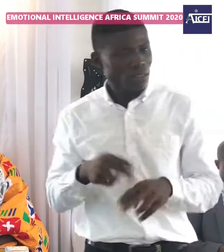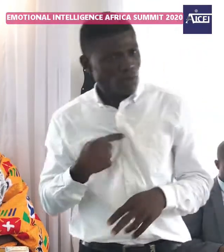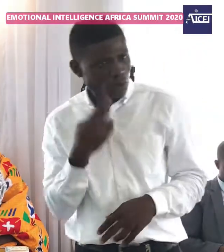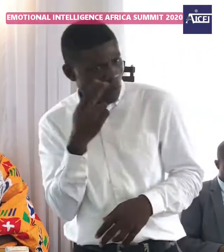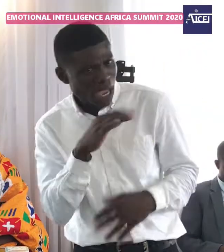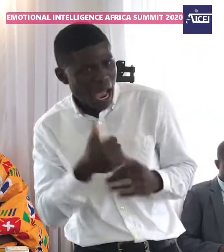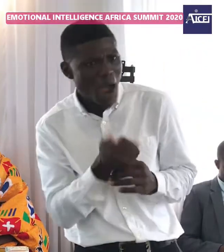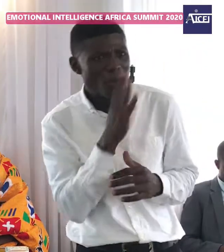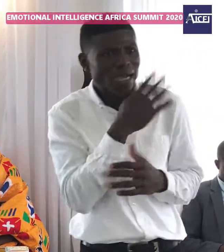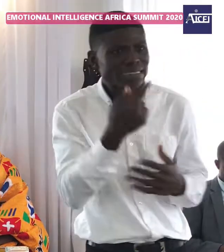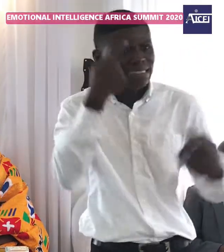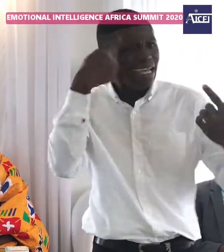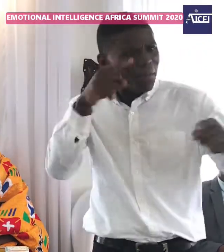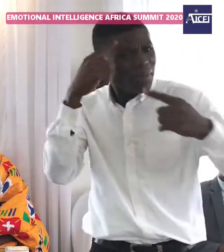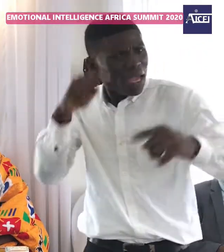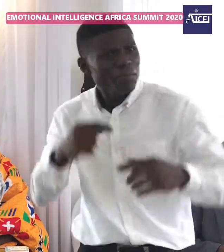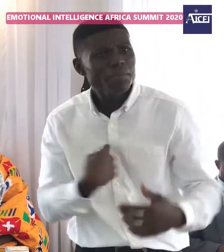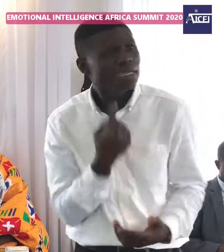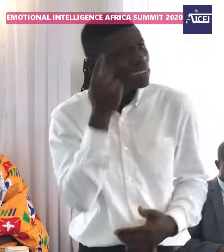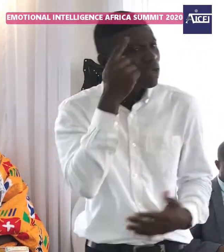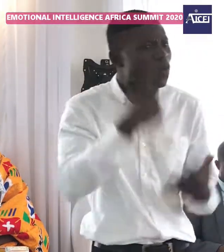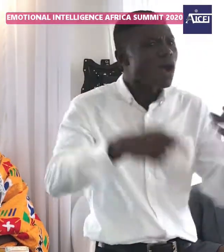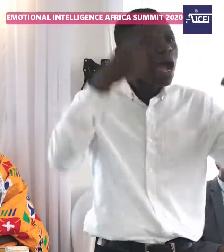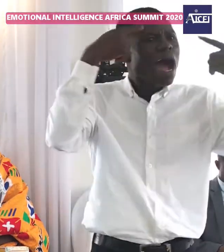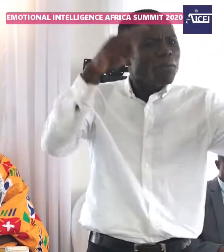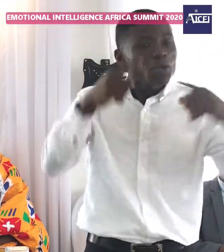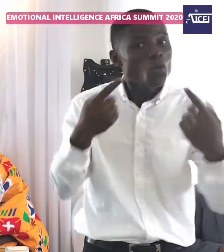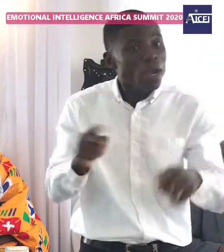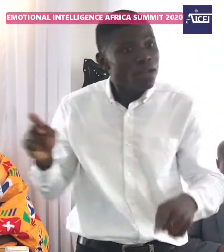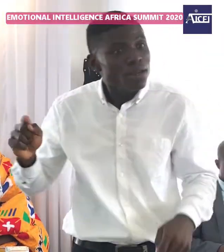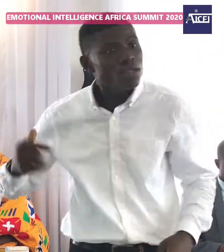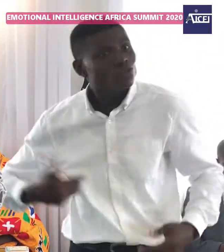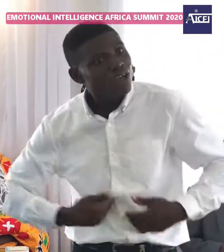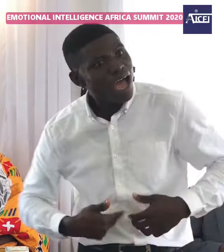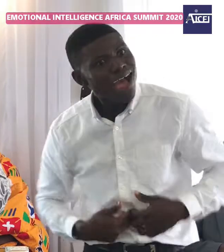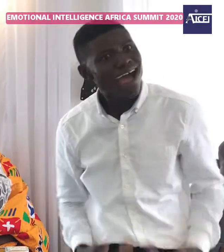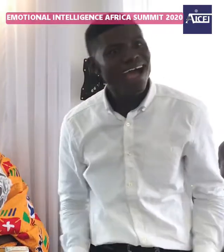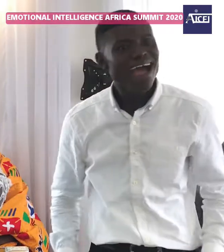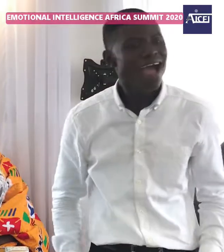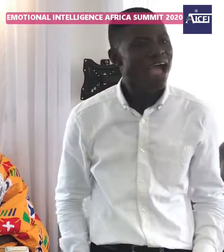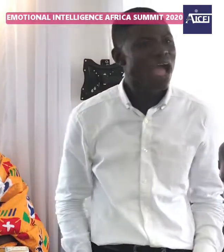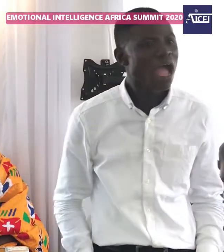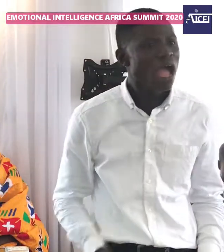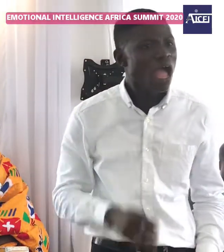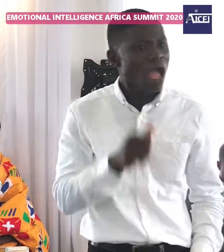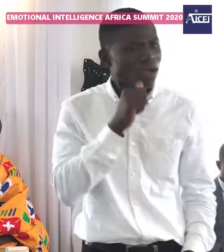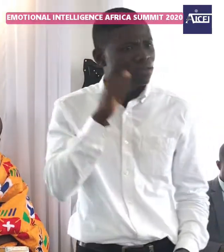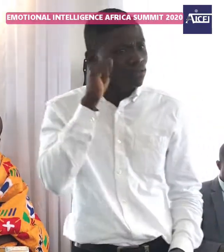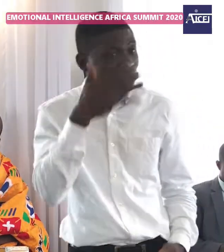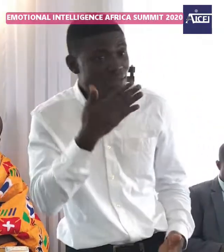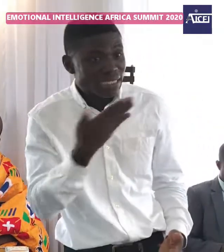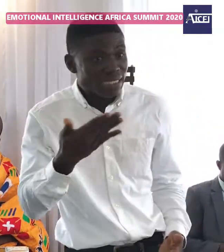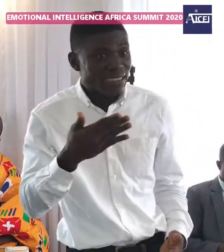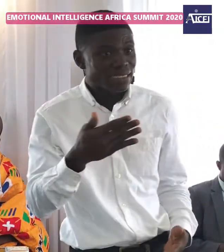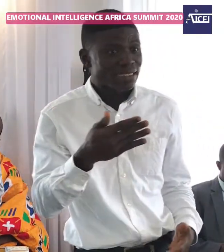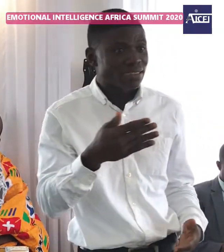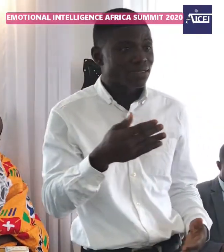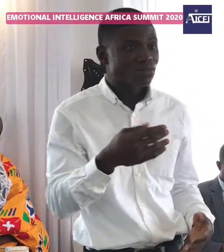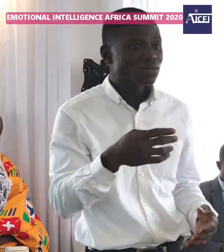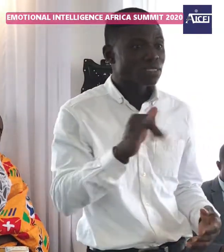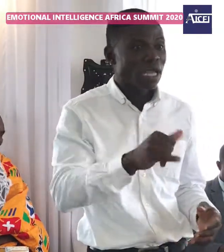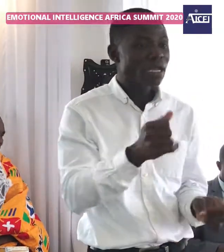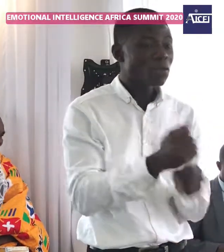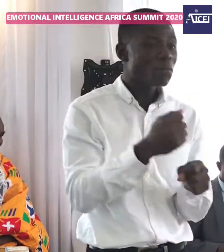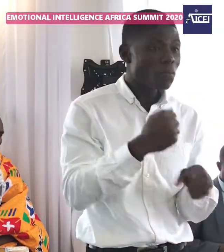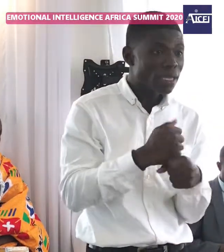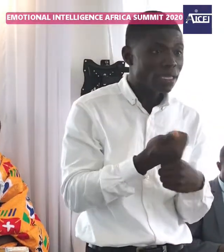and I'm wondering what is happening. When we were young, the puberty rites that were performed to put morals,